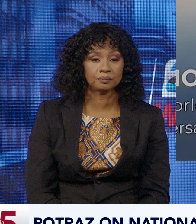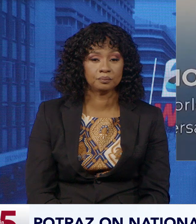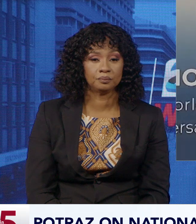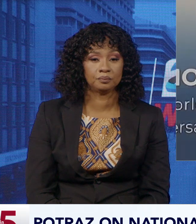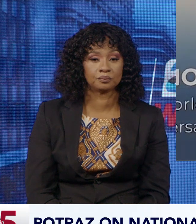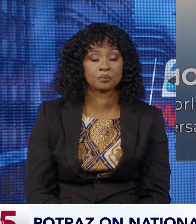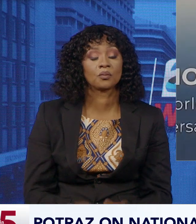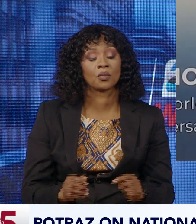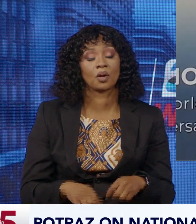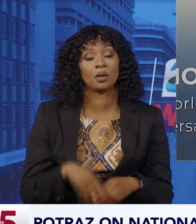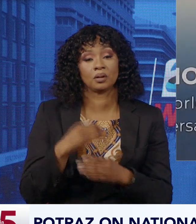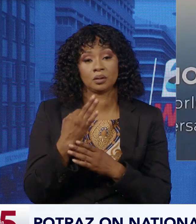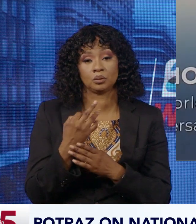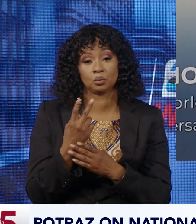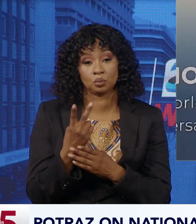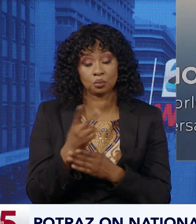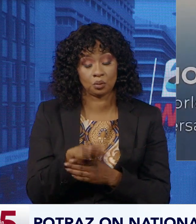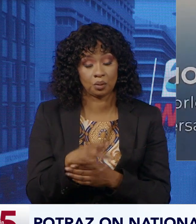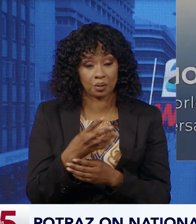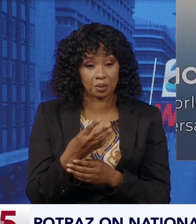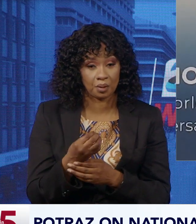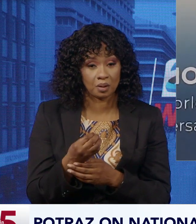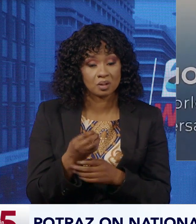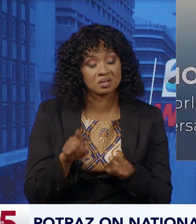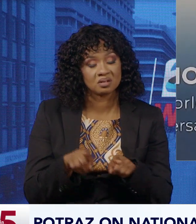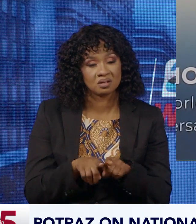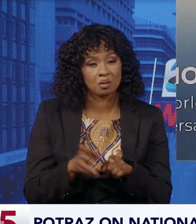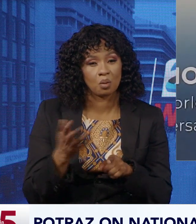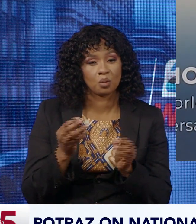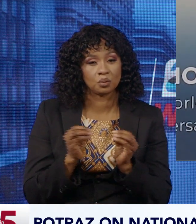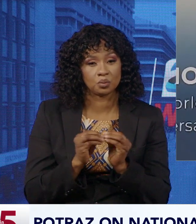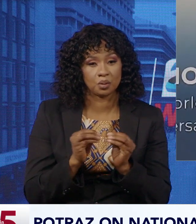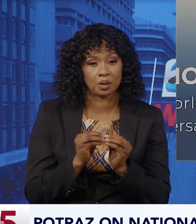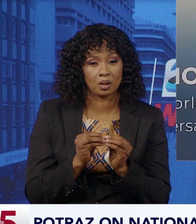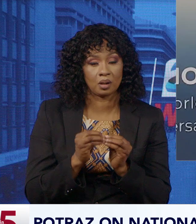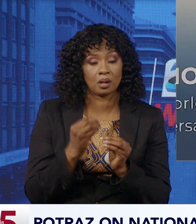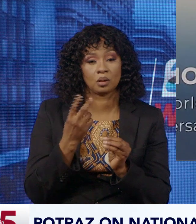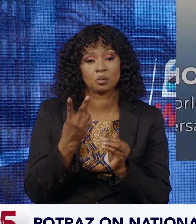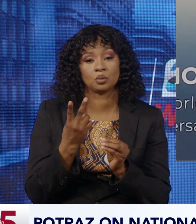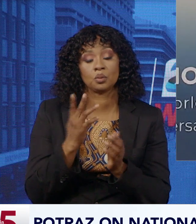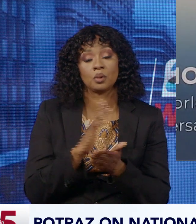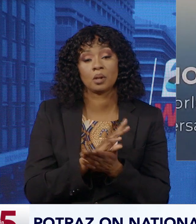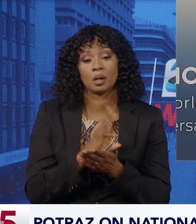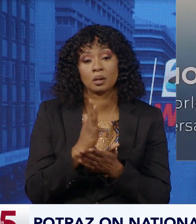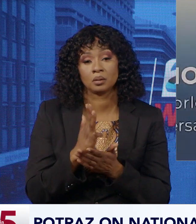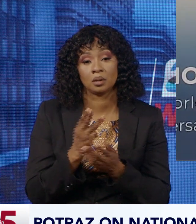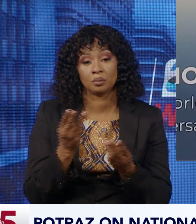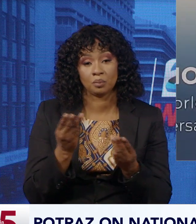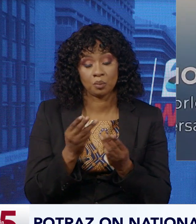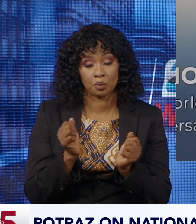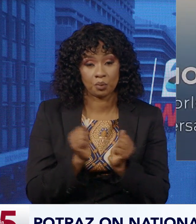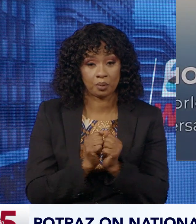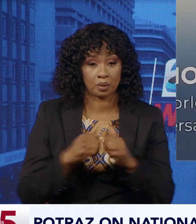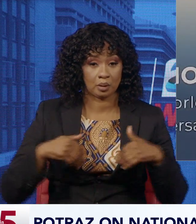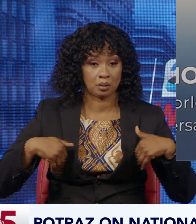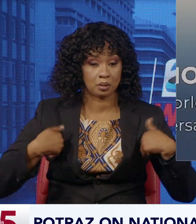Had 32 participants, which brings to 219 the number of people with